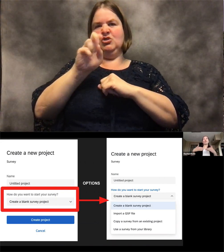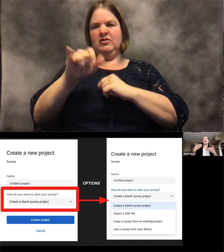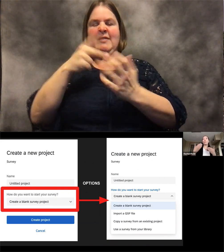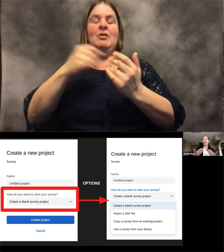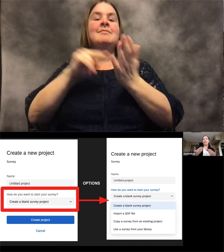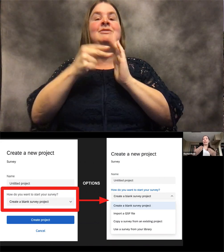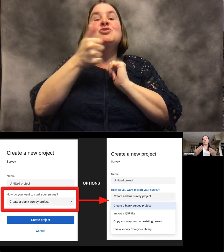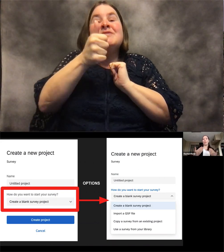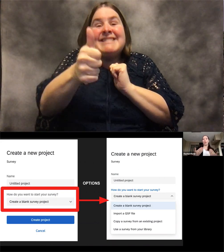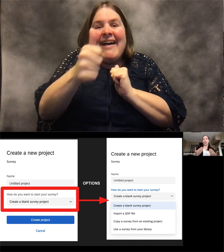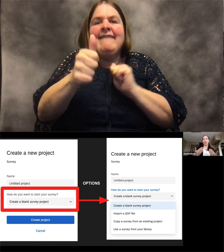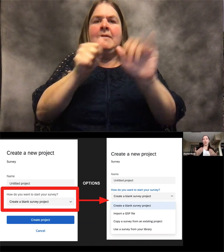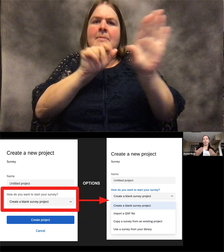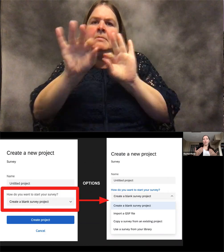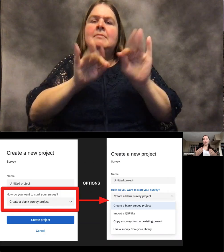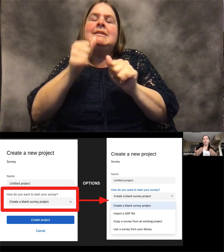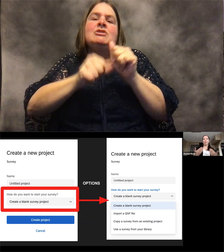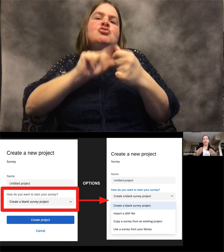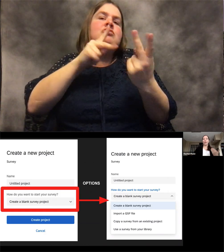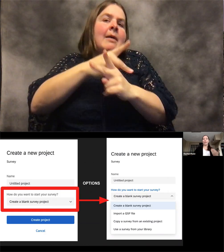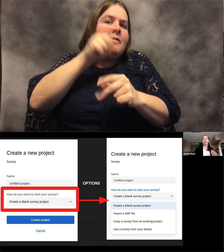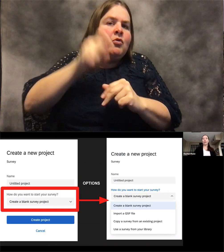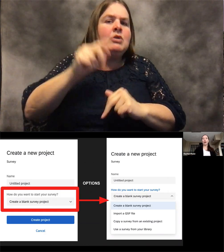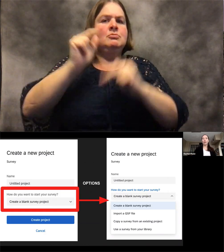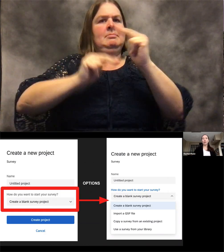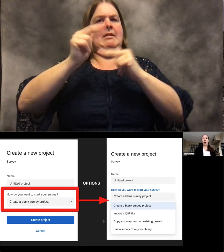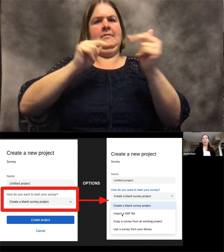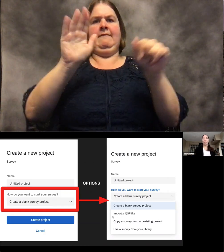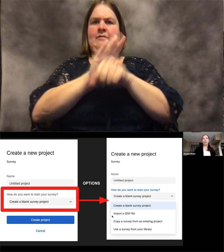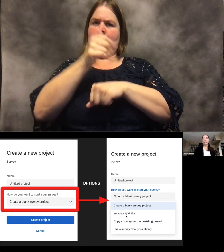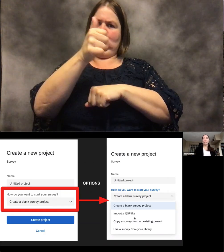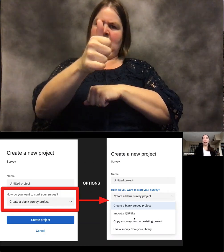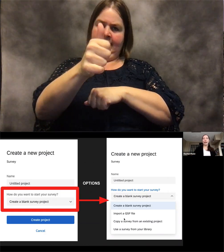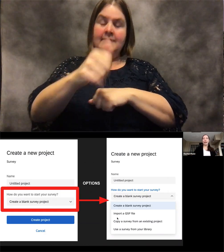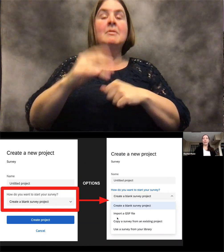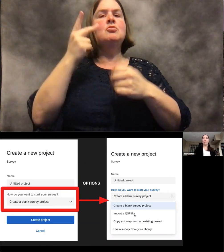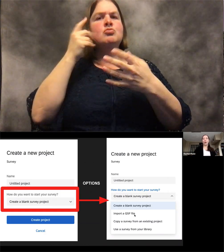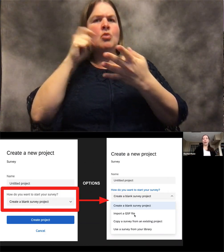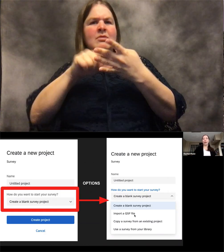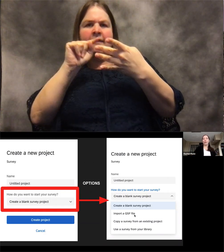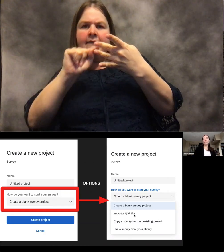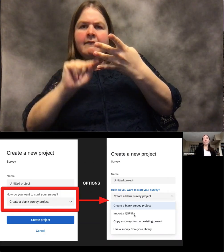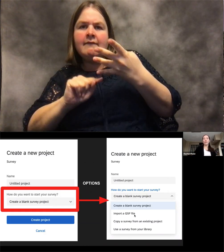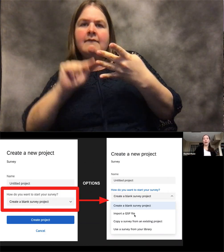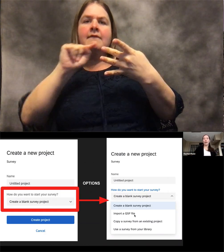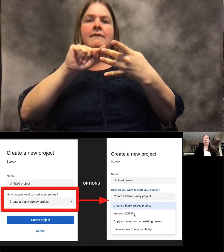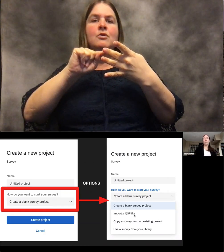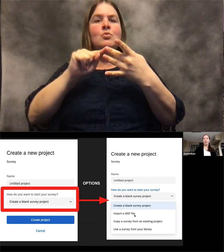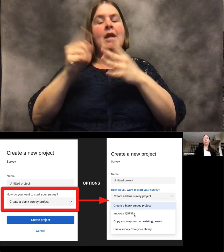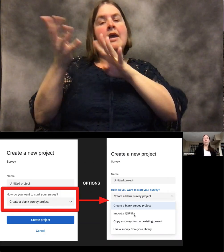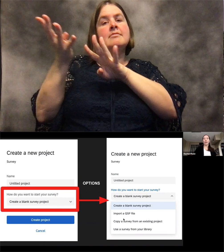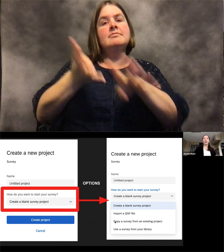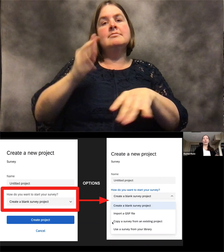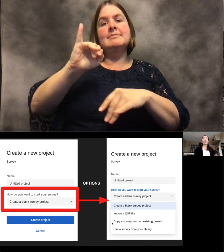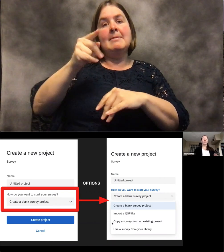questions and actually building the project yourself. There are also options like importing a QSF